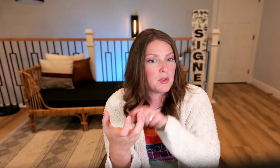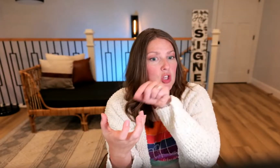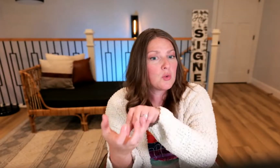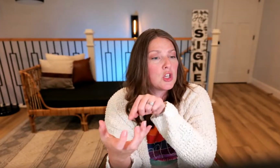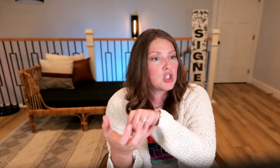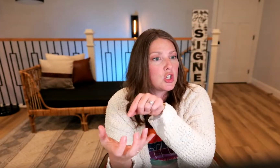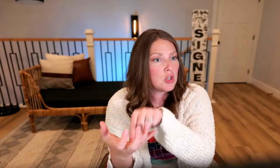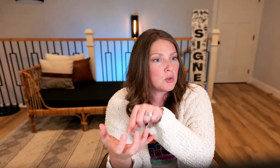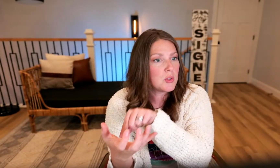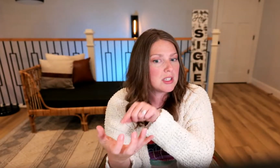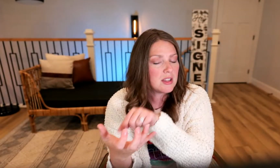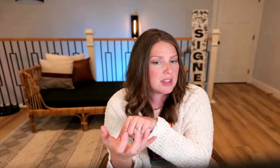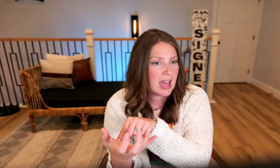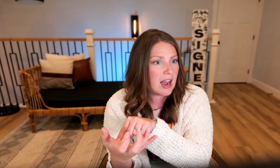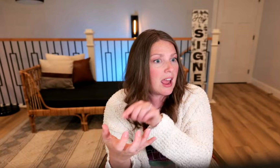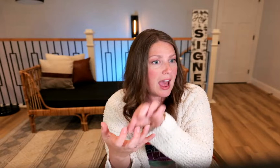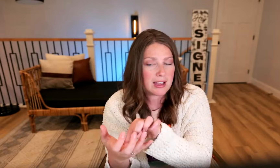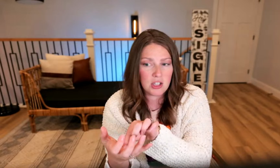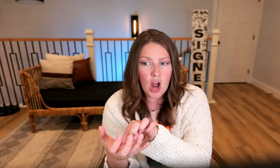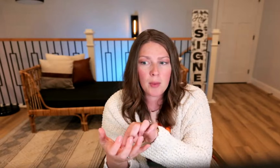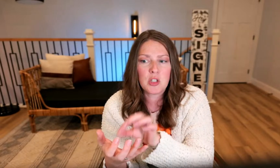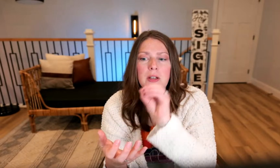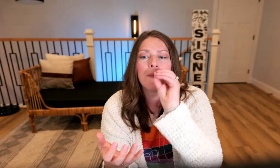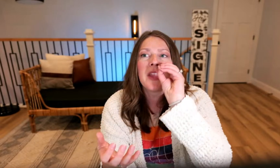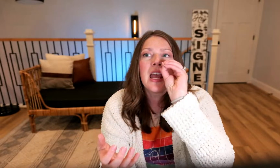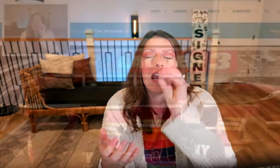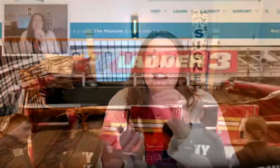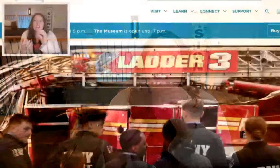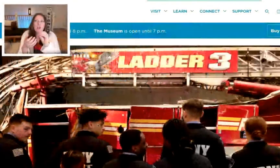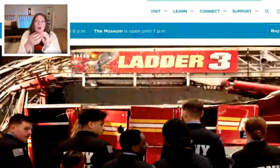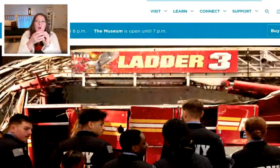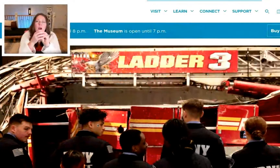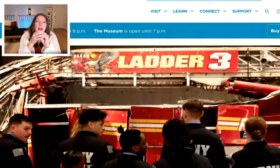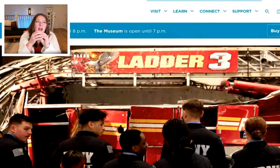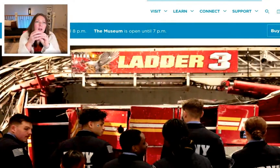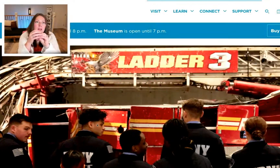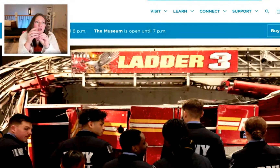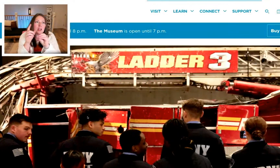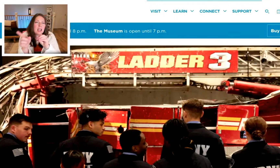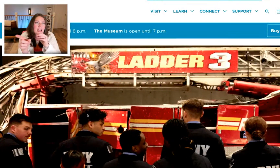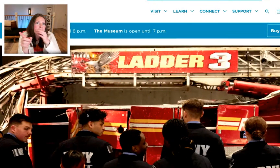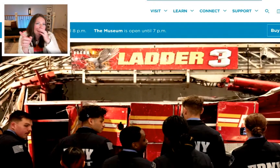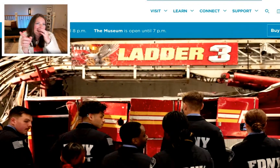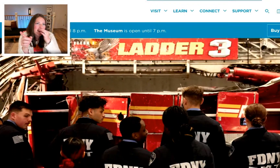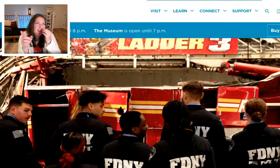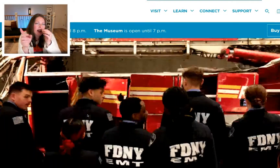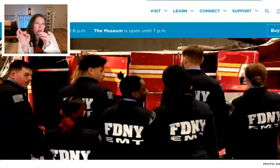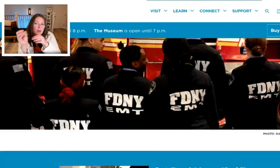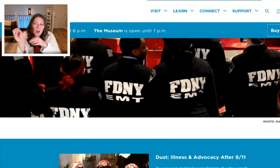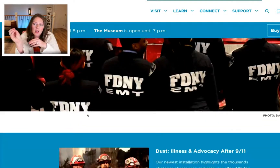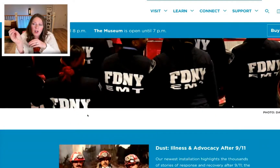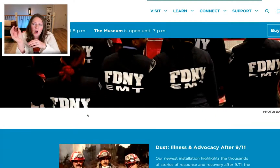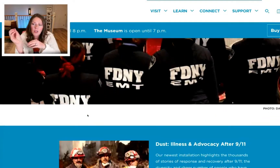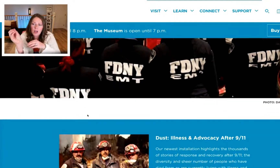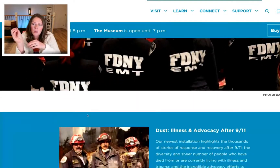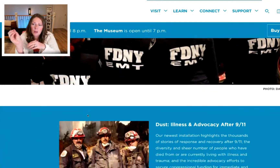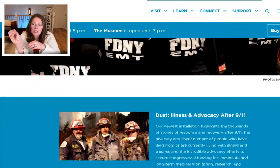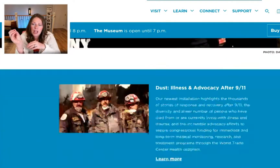you can choose that as an option. And so you can kind of see here, like on their